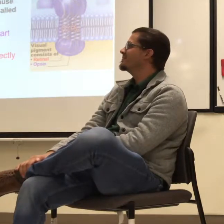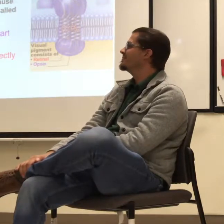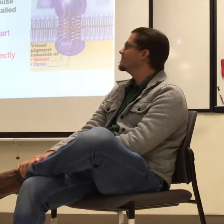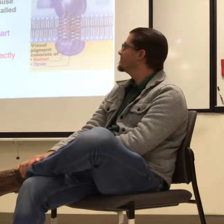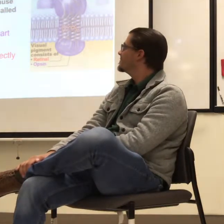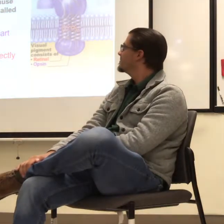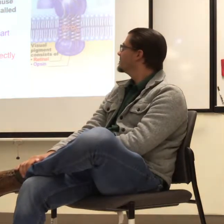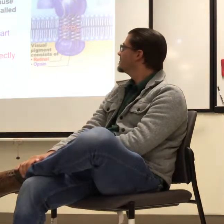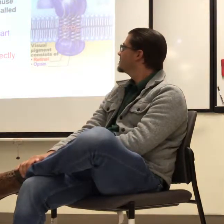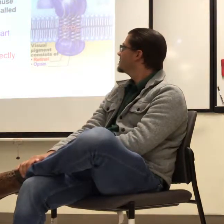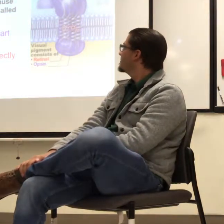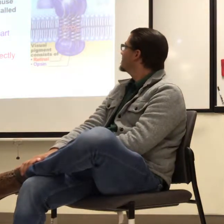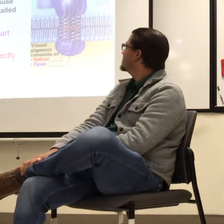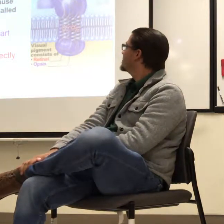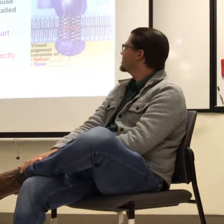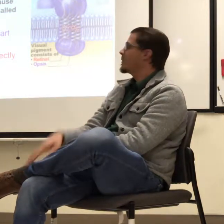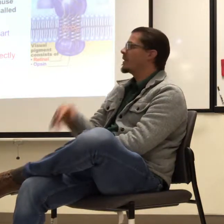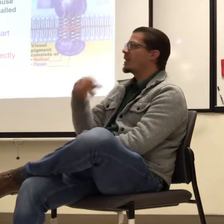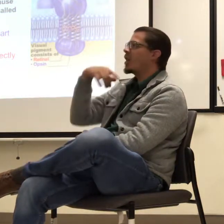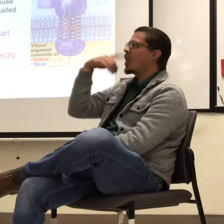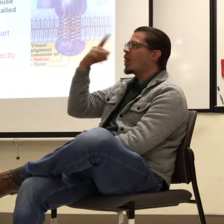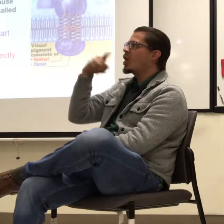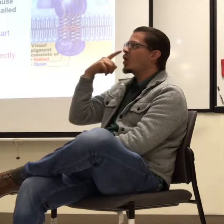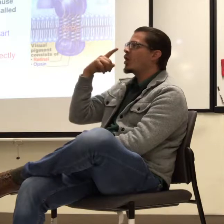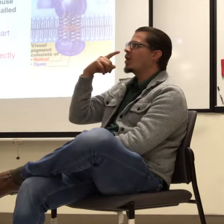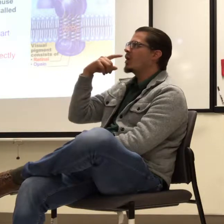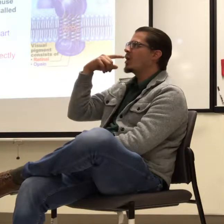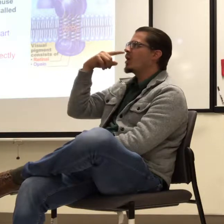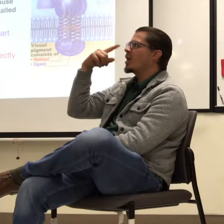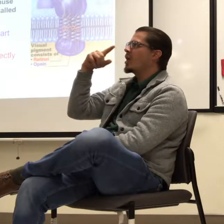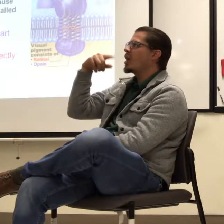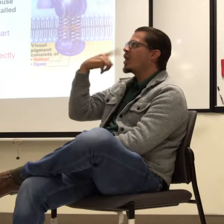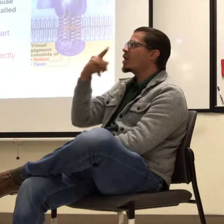So that big kind of dumbbell-shaped thing,